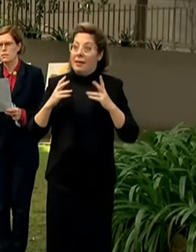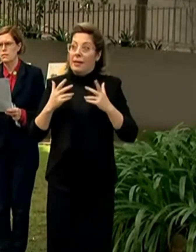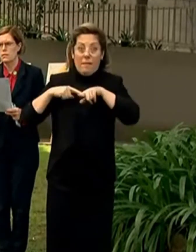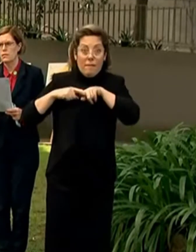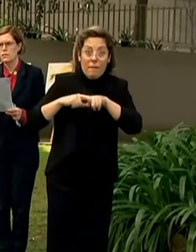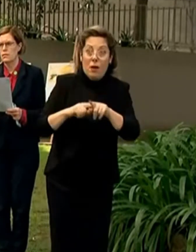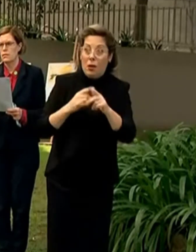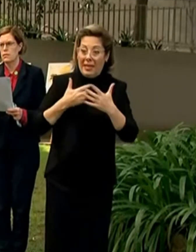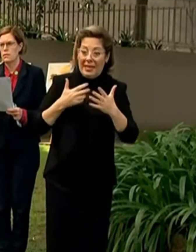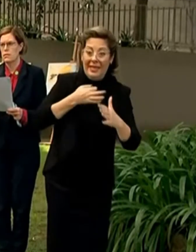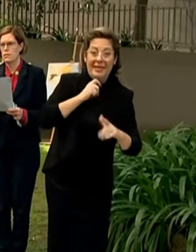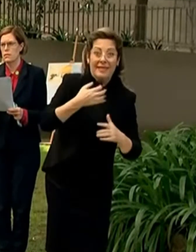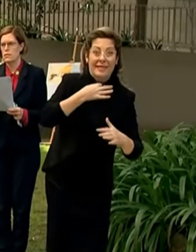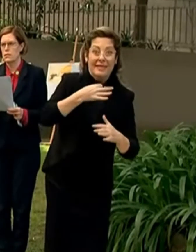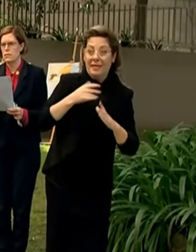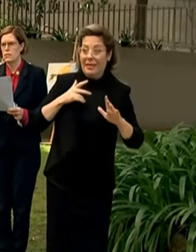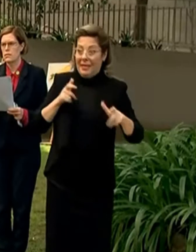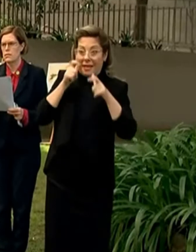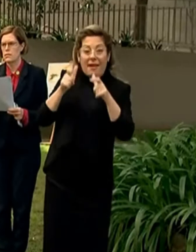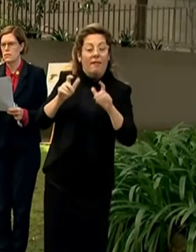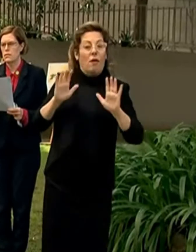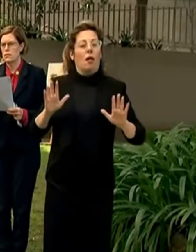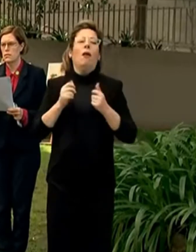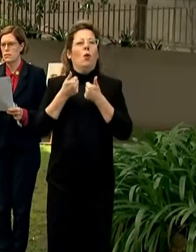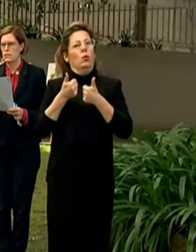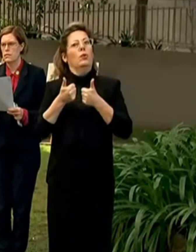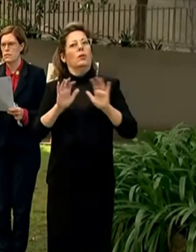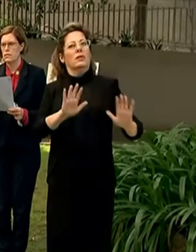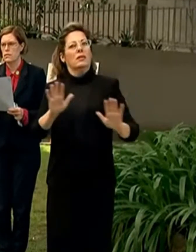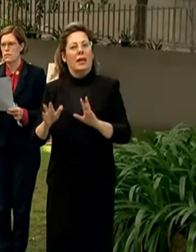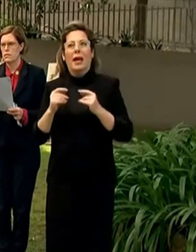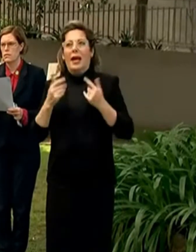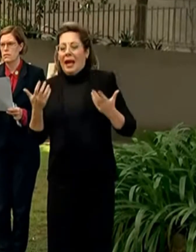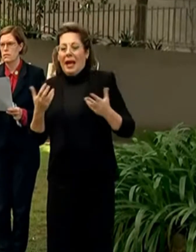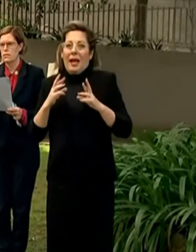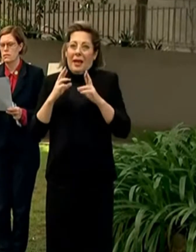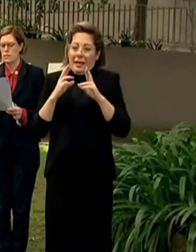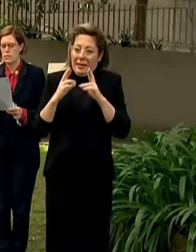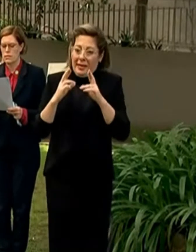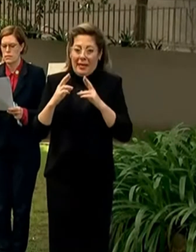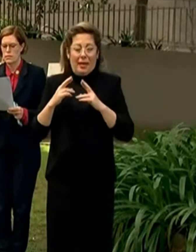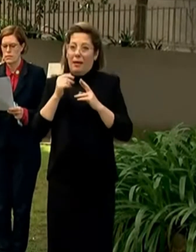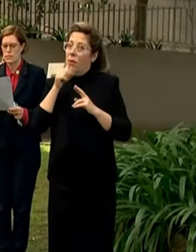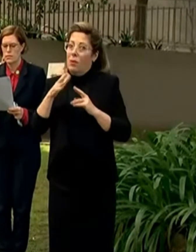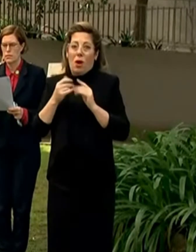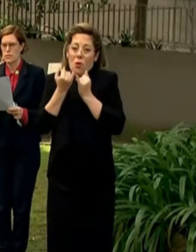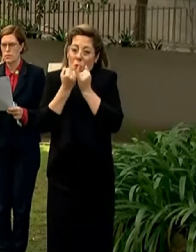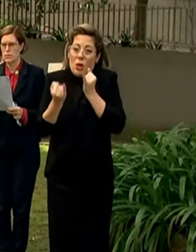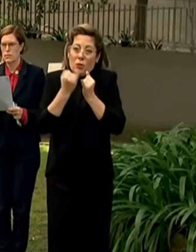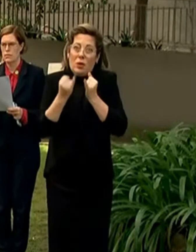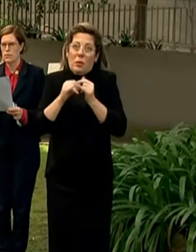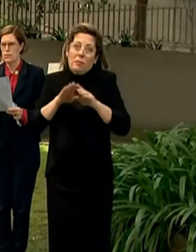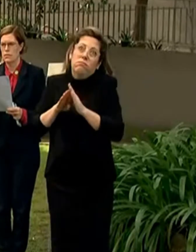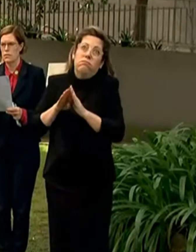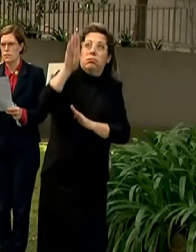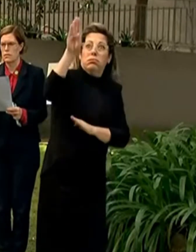the way in which we are, we have very good prospects of having a better experience during the pandemic than otherwise. And